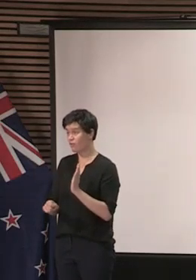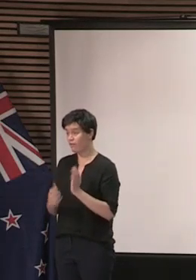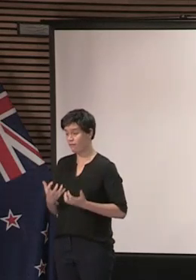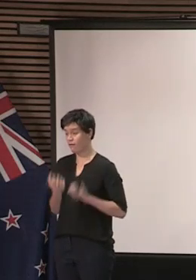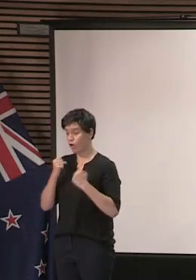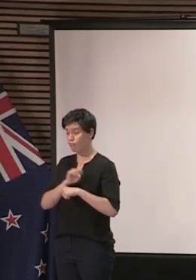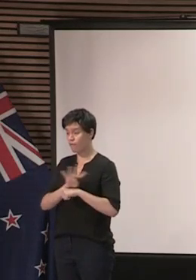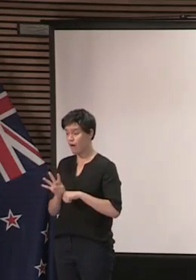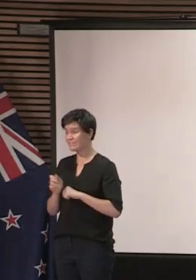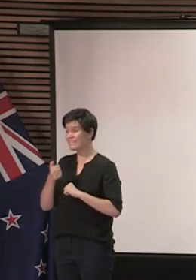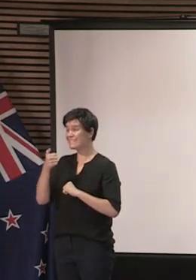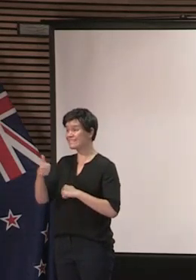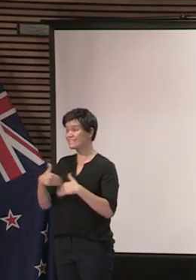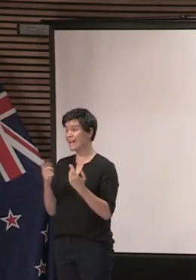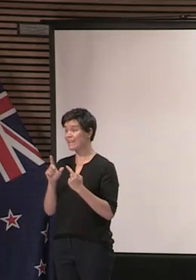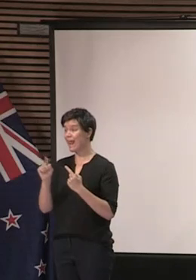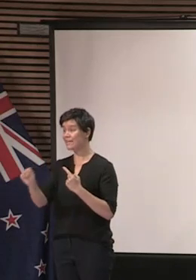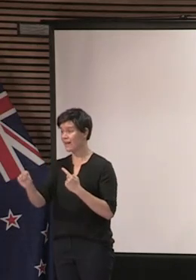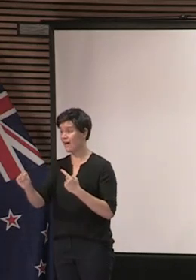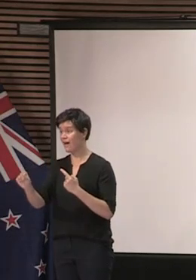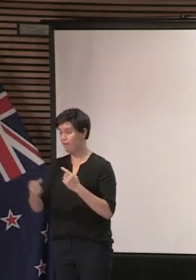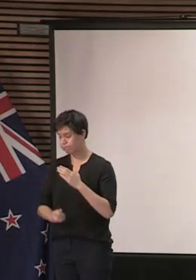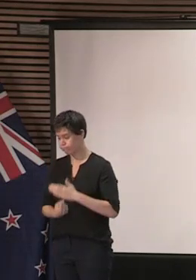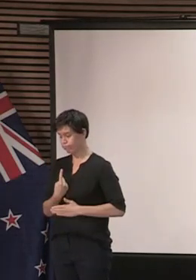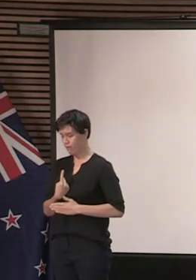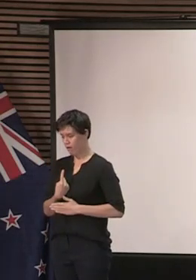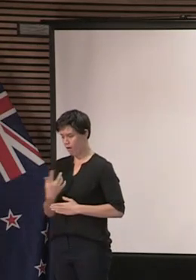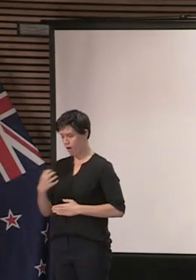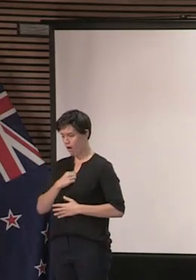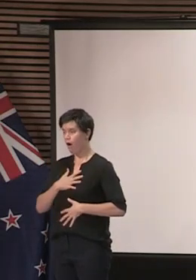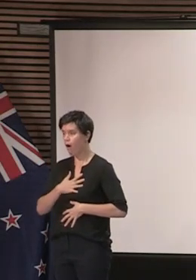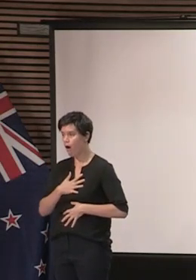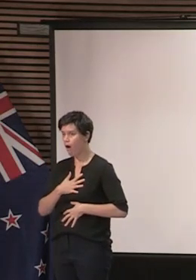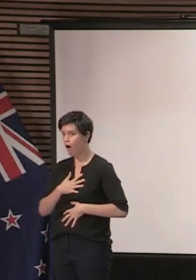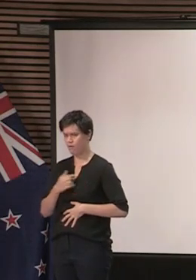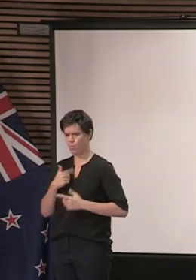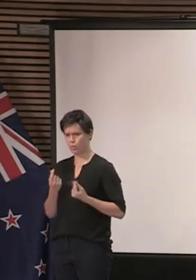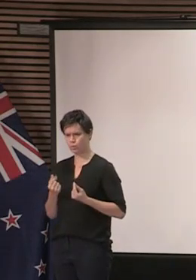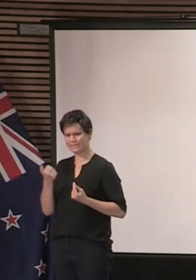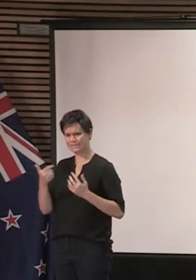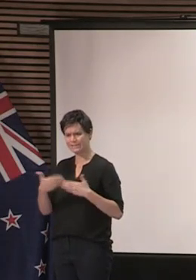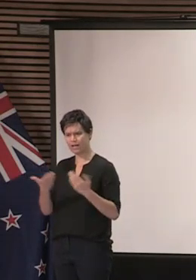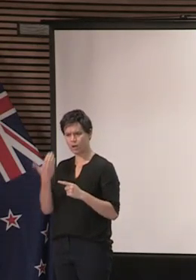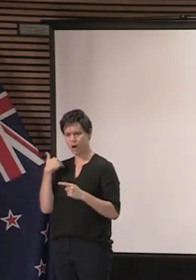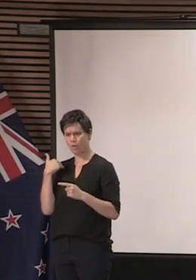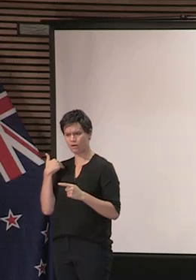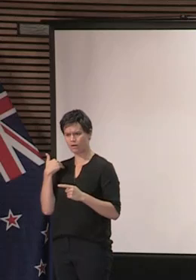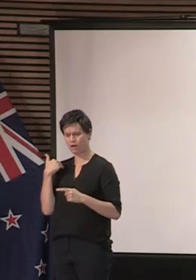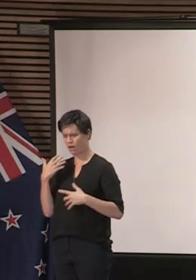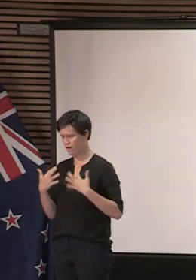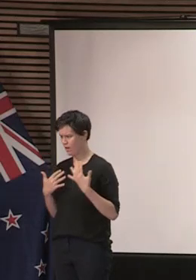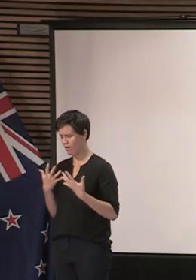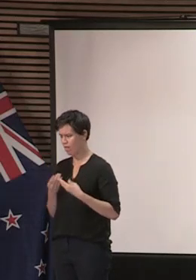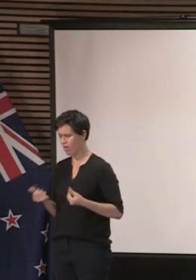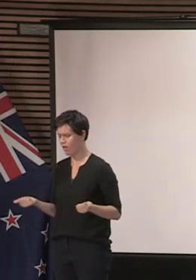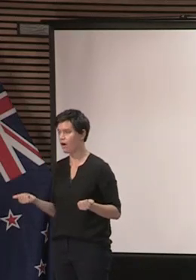it's an incredibly hard task. Even it would be at alert level 3. And so I am asking New Zealanders to just have new practices,